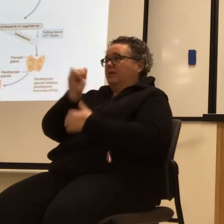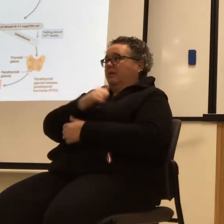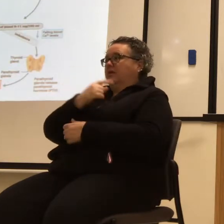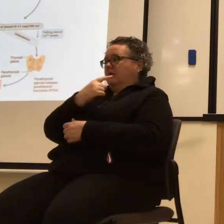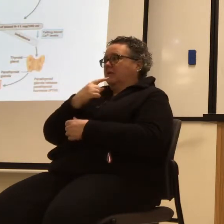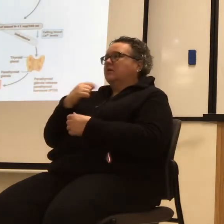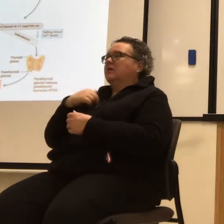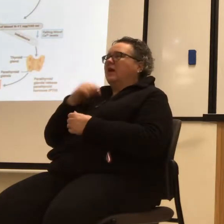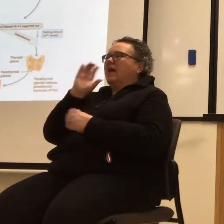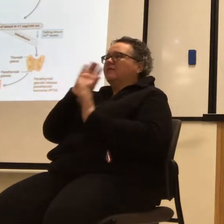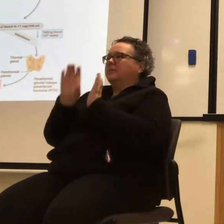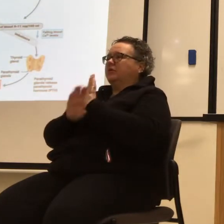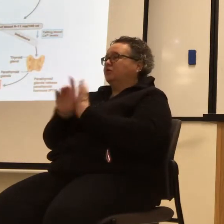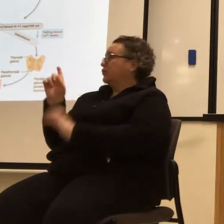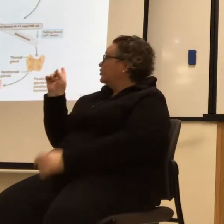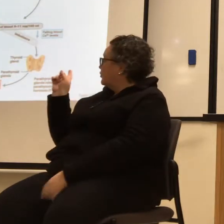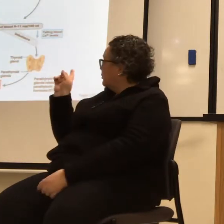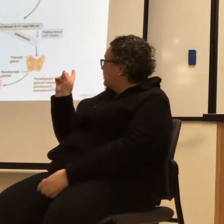Here's this figure here.